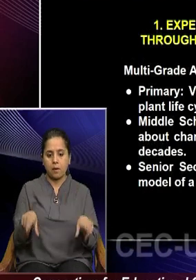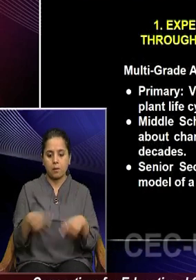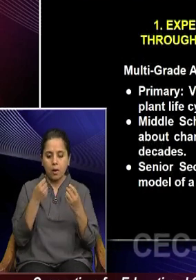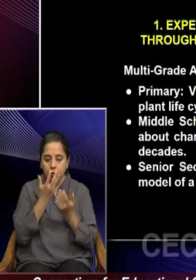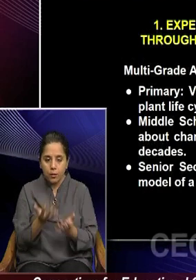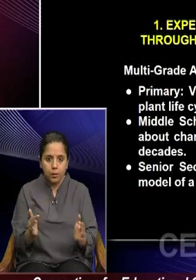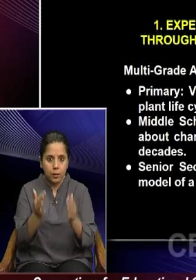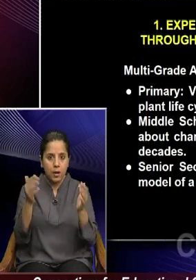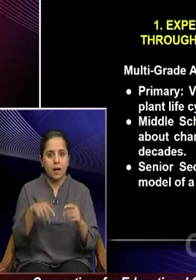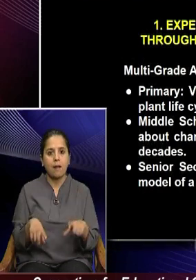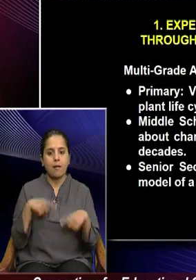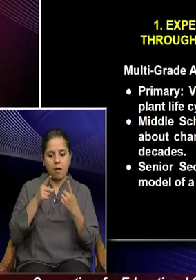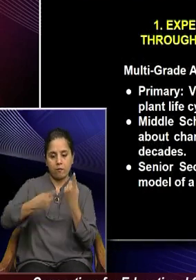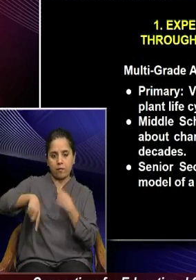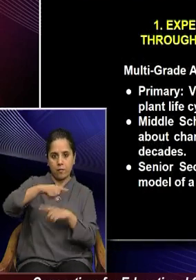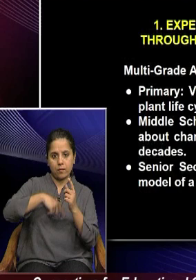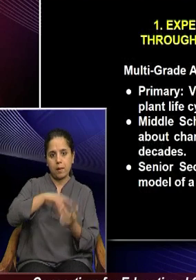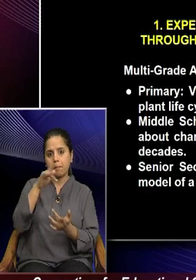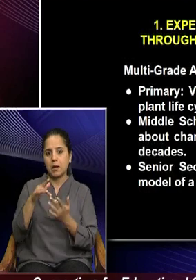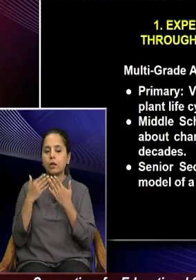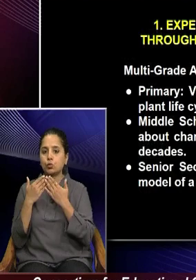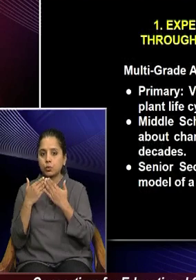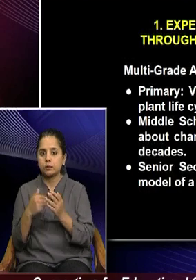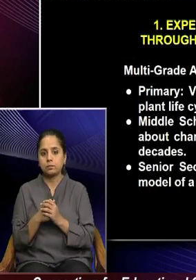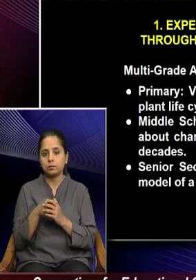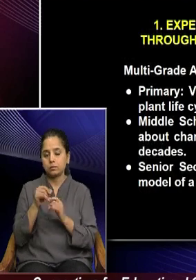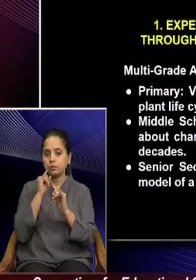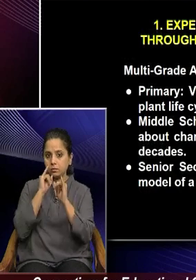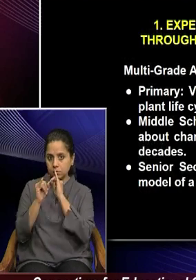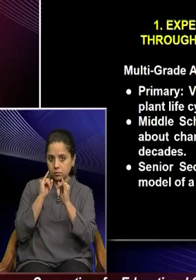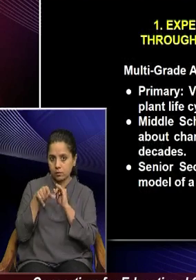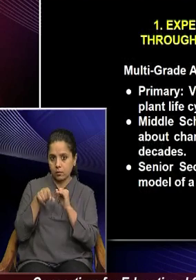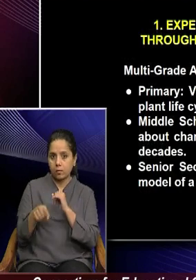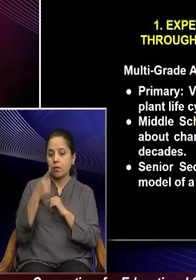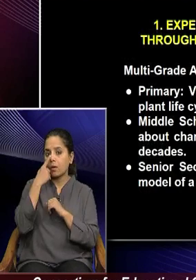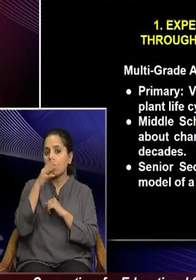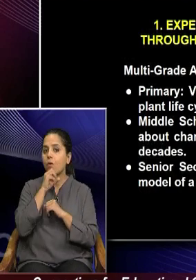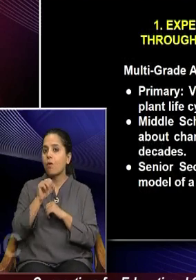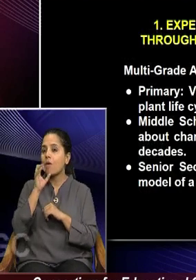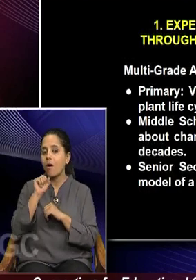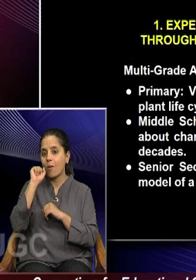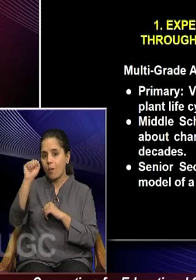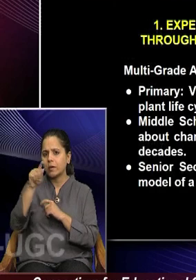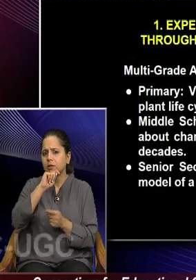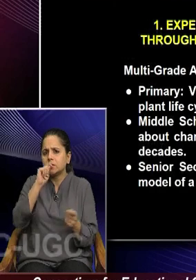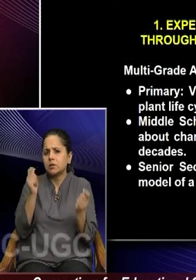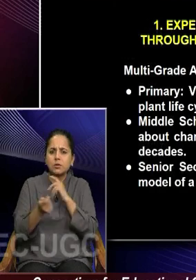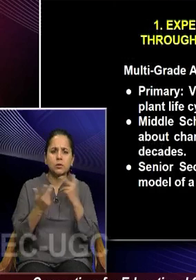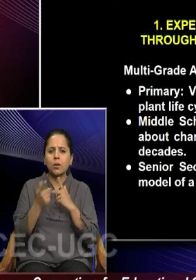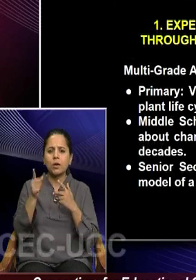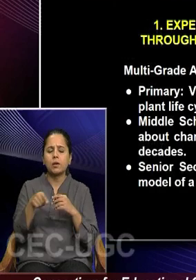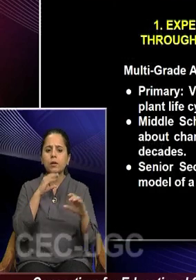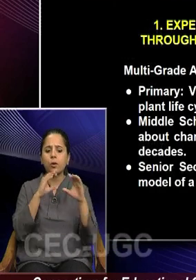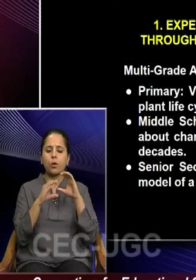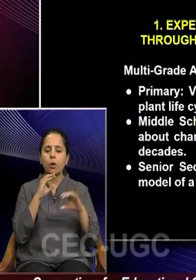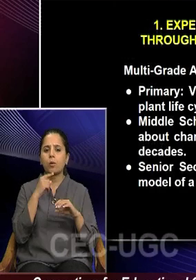life cycle. The middle school. Interview the grandparents about changes in the